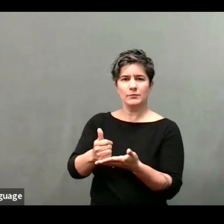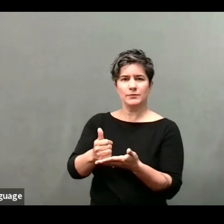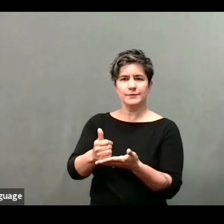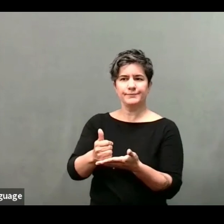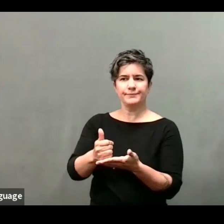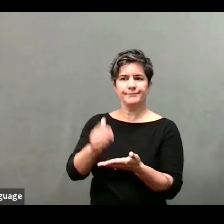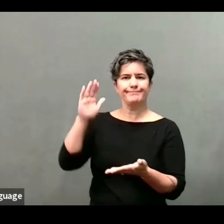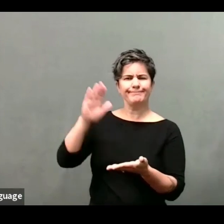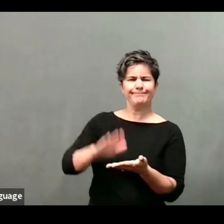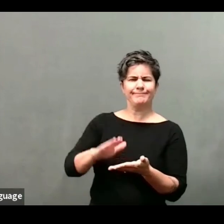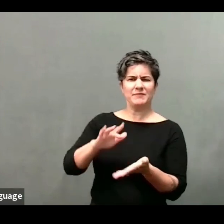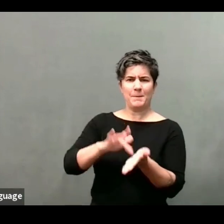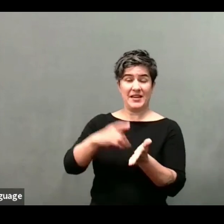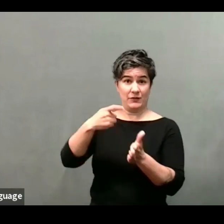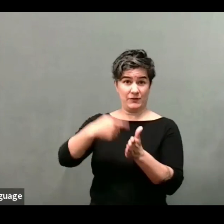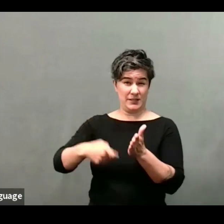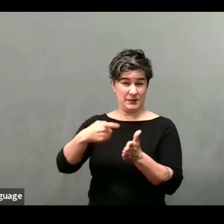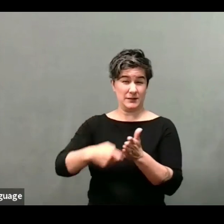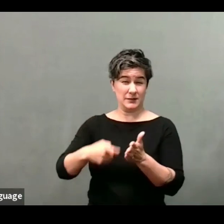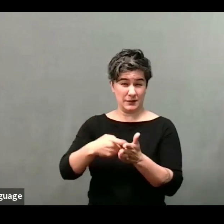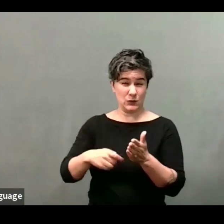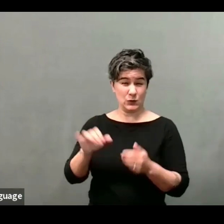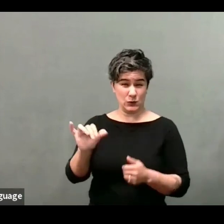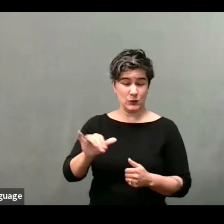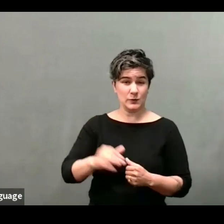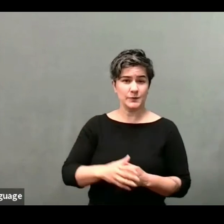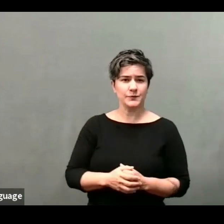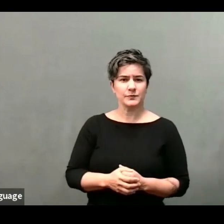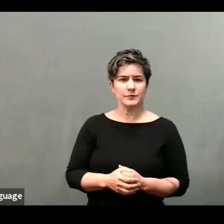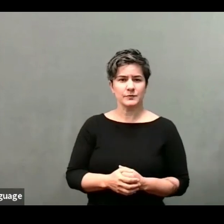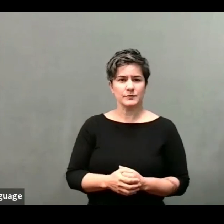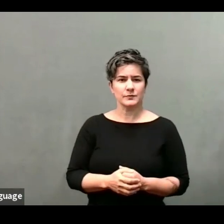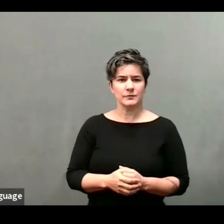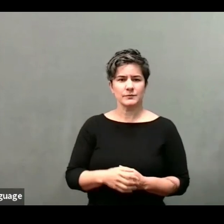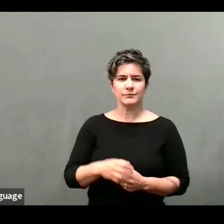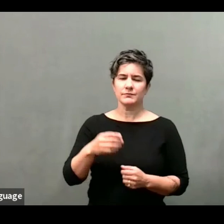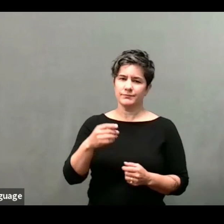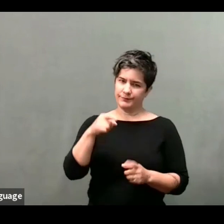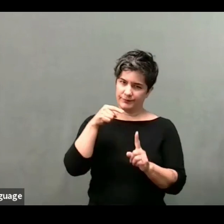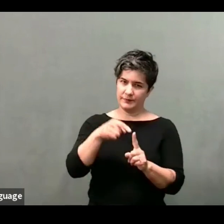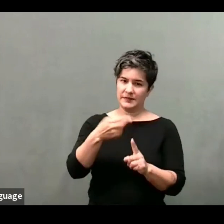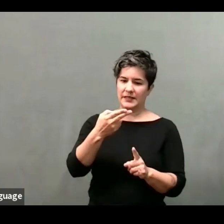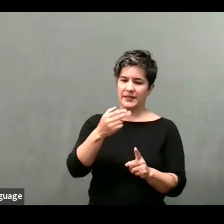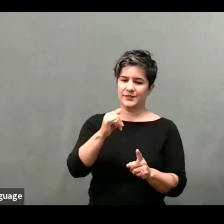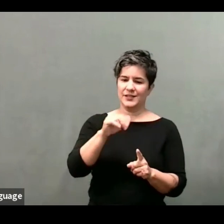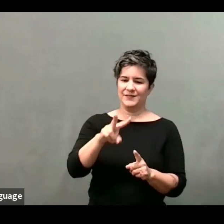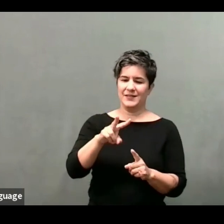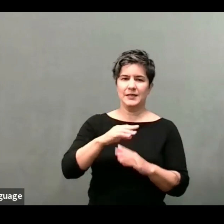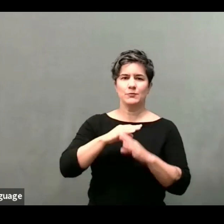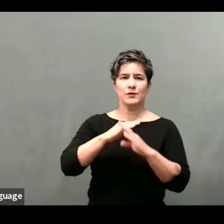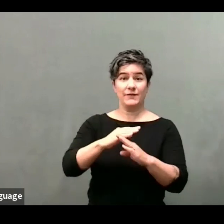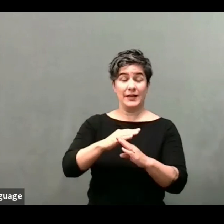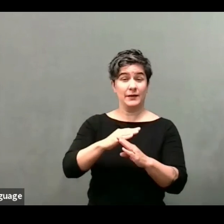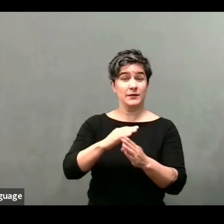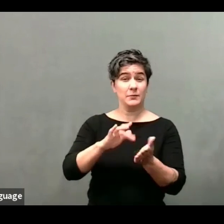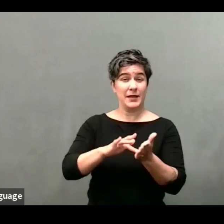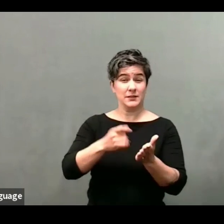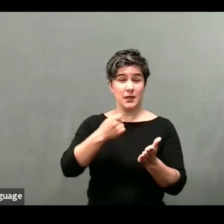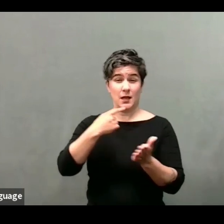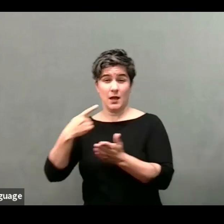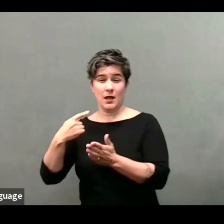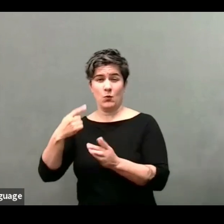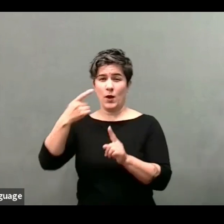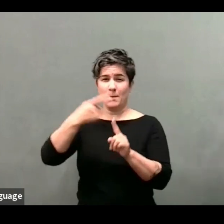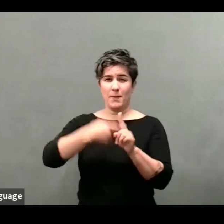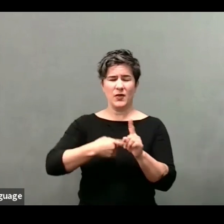medical fees. So in particular, that HIV preventative medication regimen can